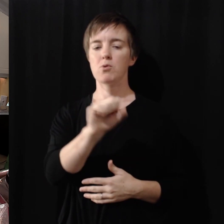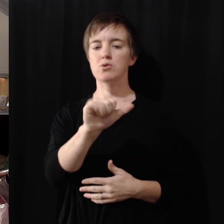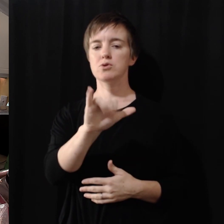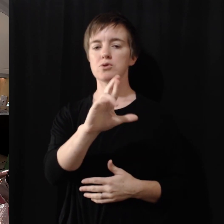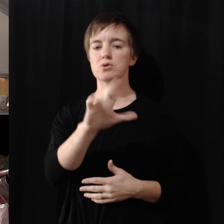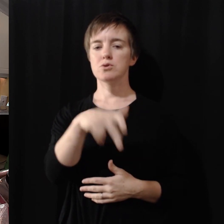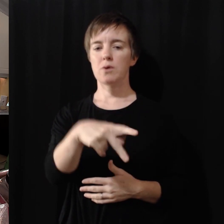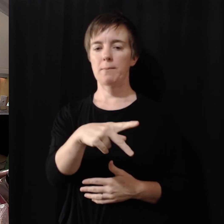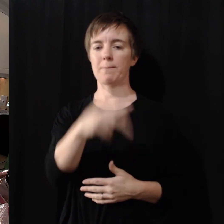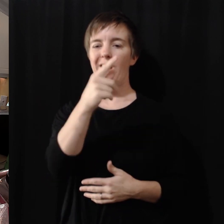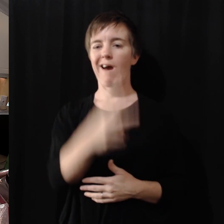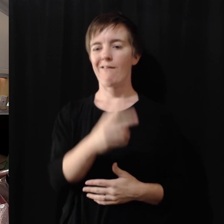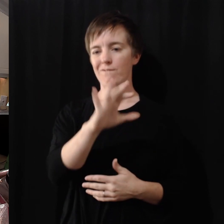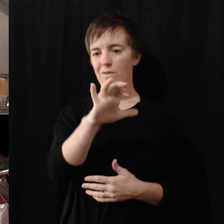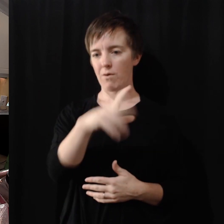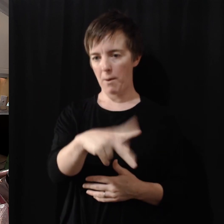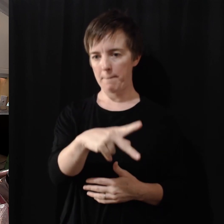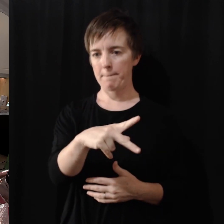cup of that.